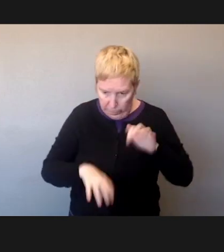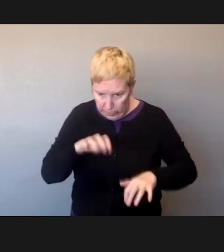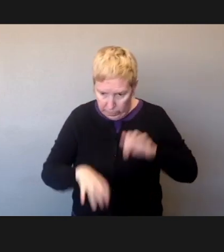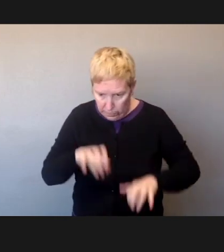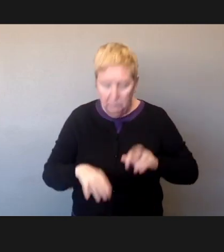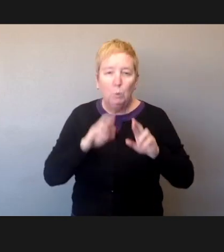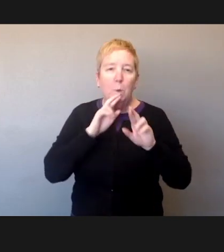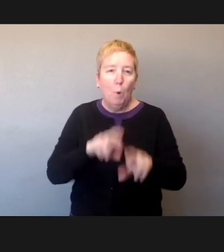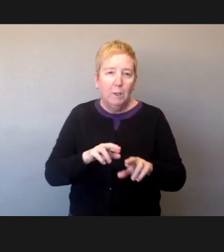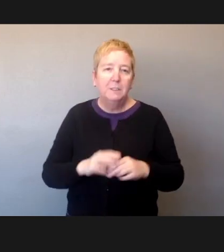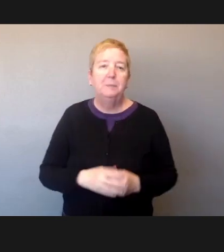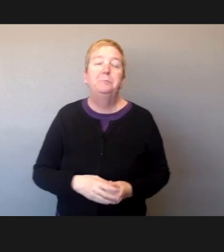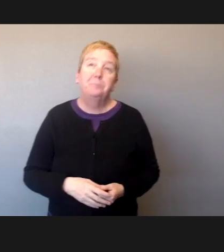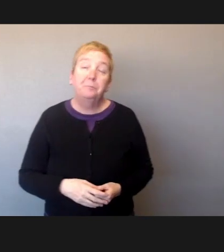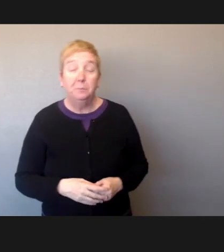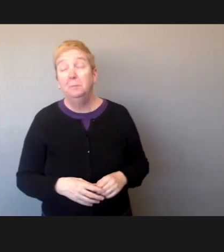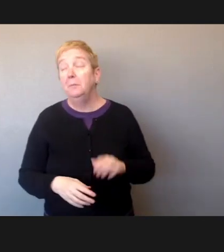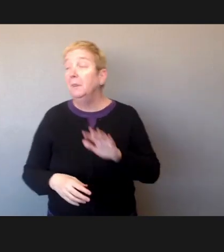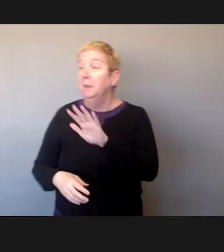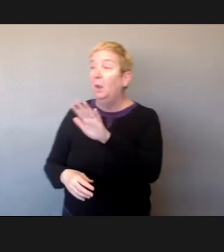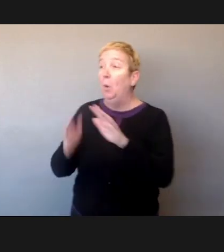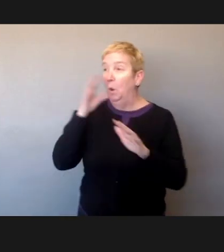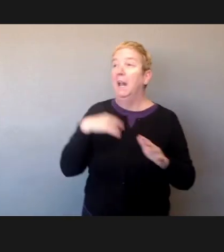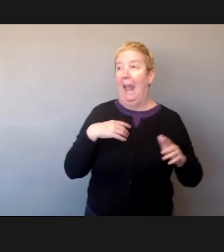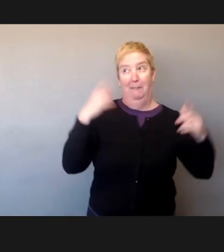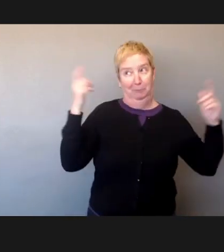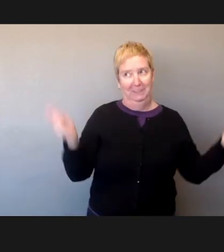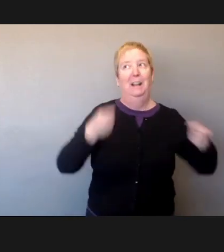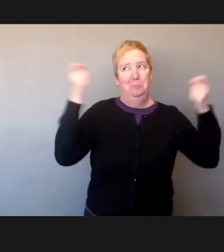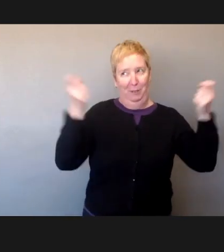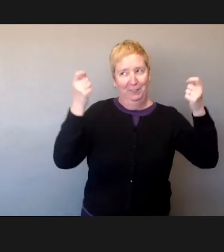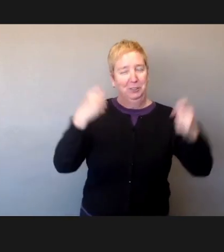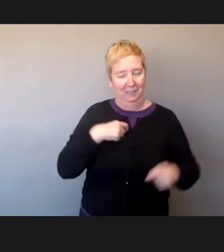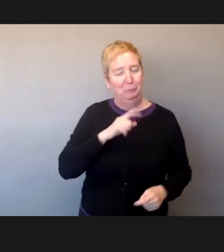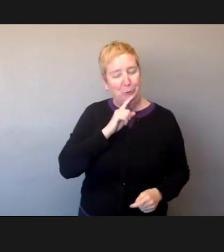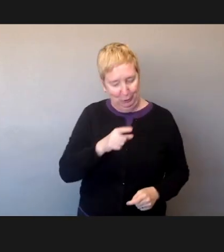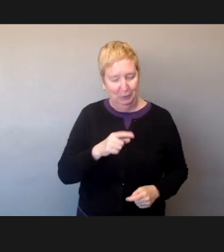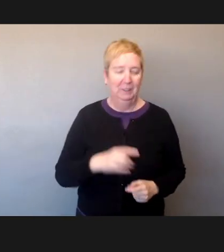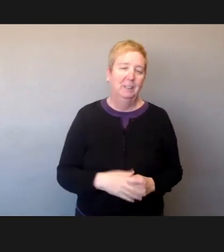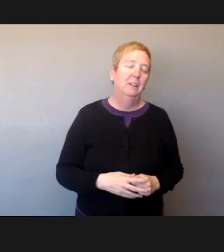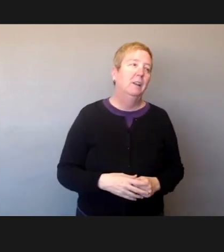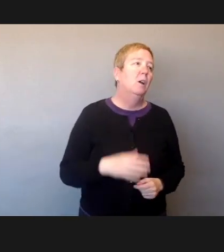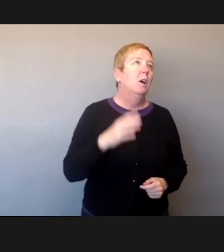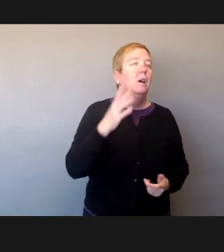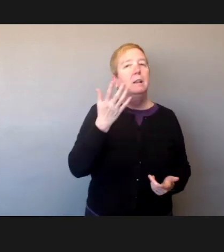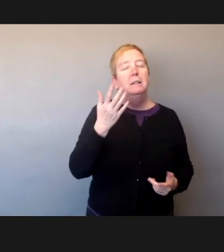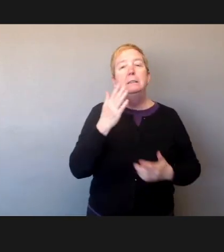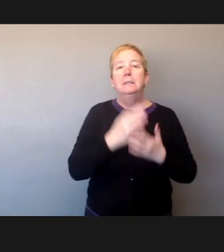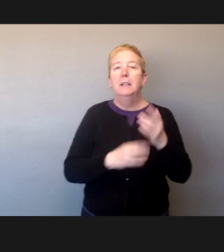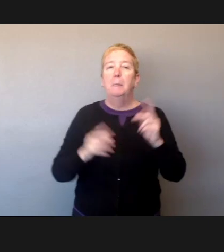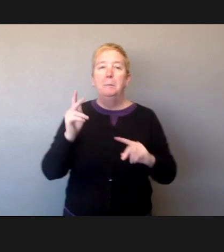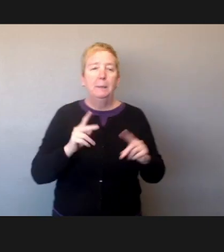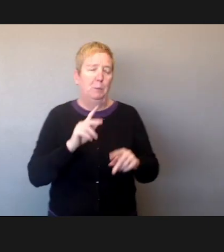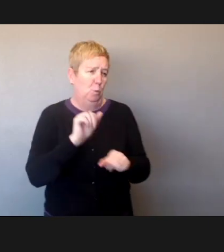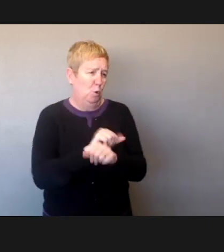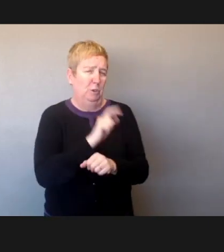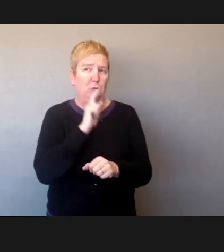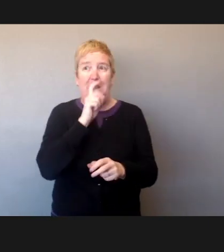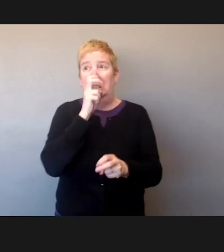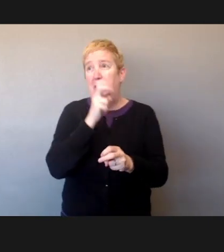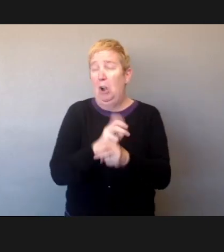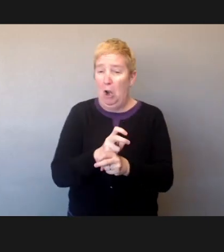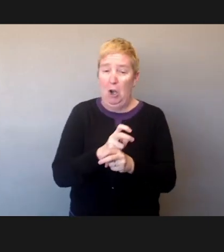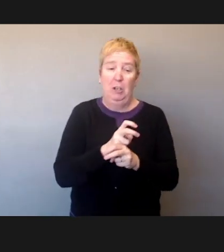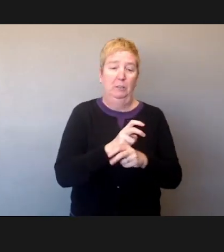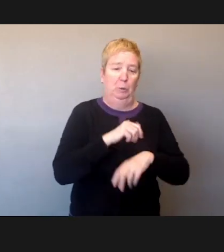reports? Well, there'll be a brief celebration, I'm sure. We've had also some folks who have done a really good job automating